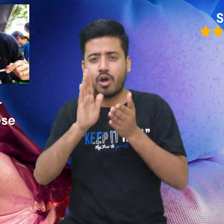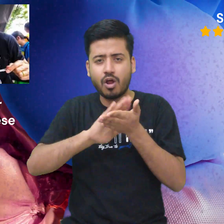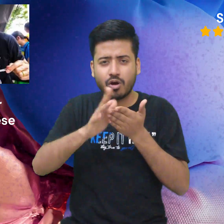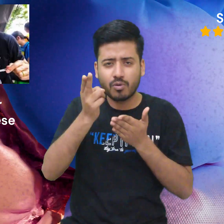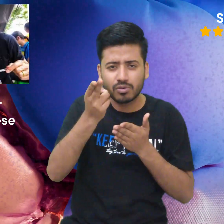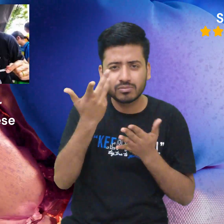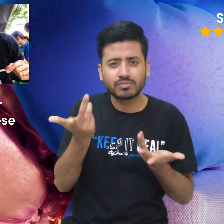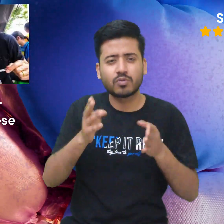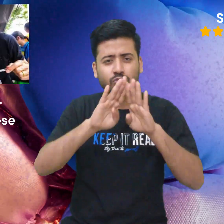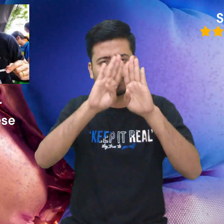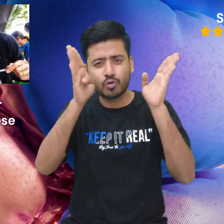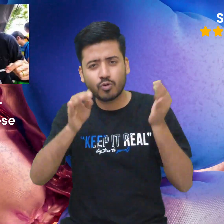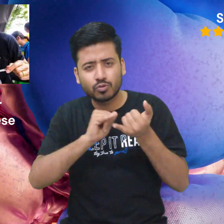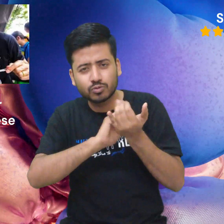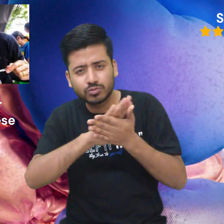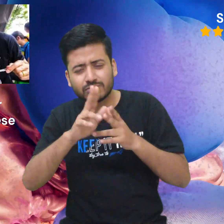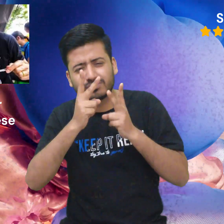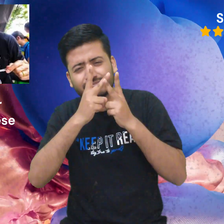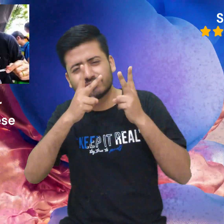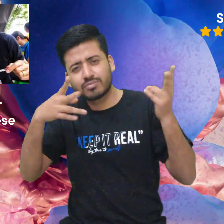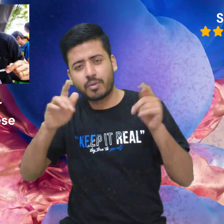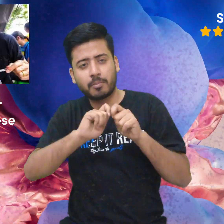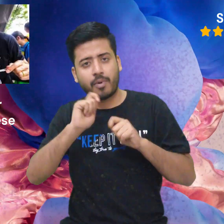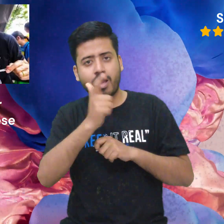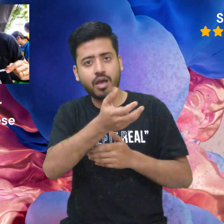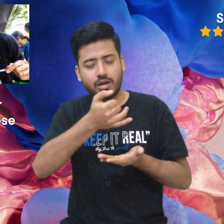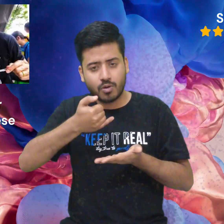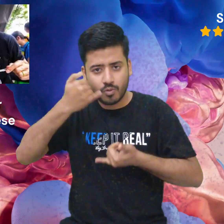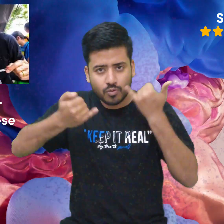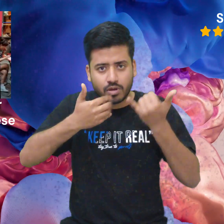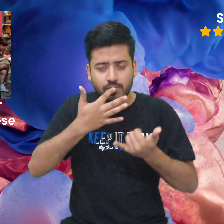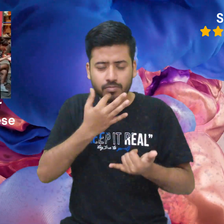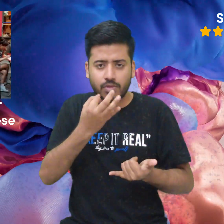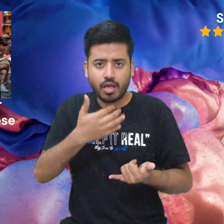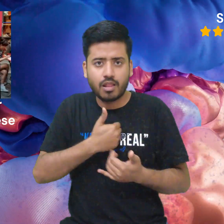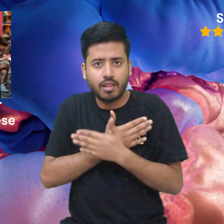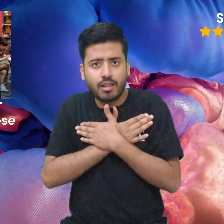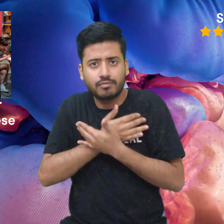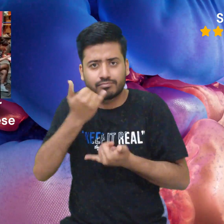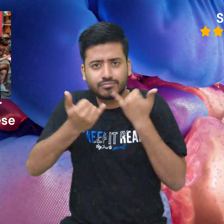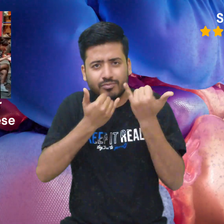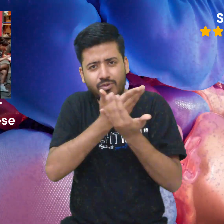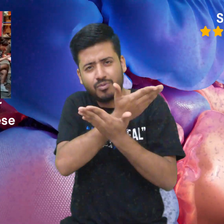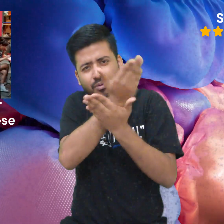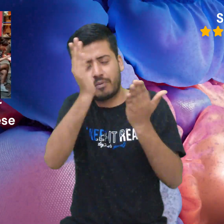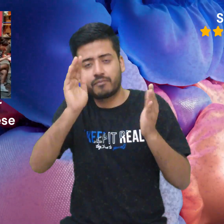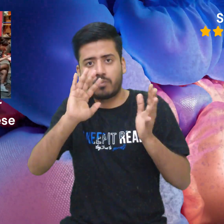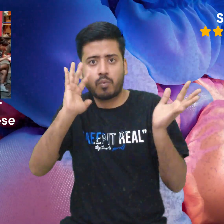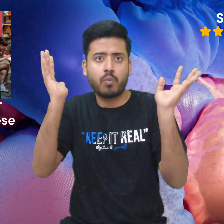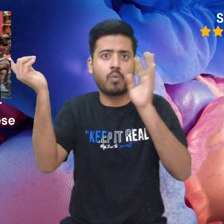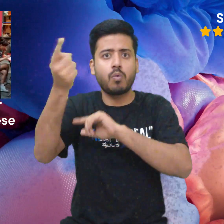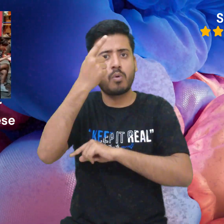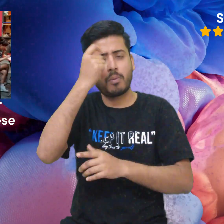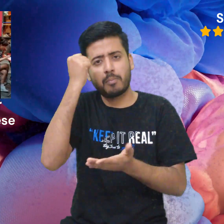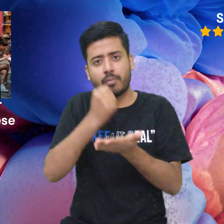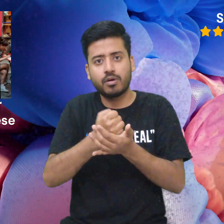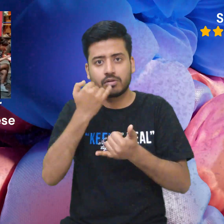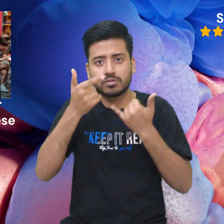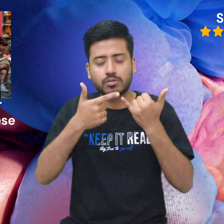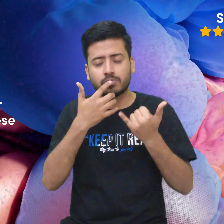reported yet another case of a man who being rushed to the hospital after unbearable pains in his abdomen rendered him unable to even walk, or as it turns